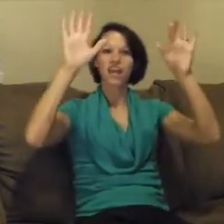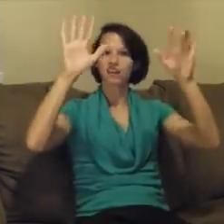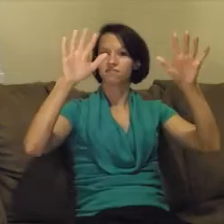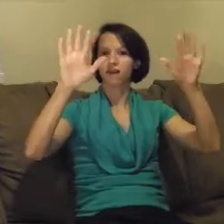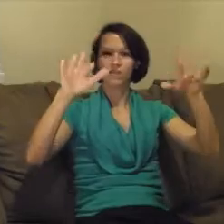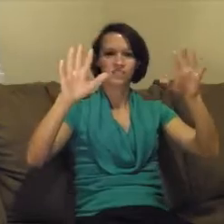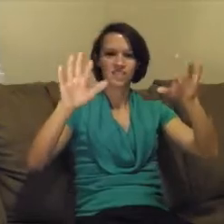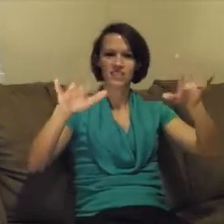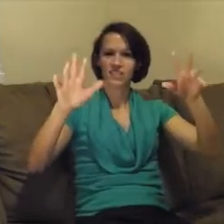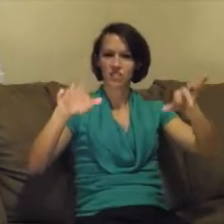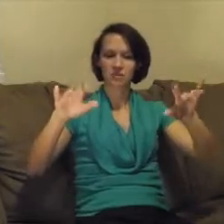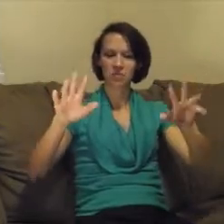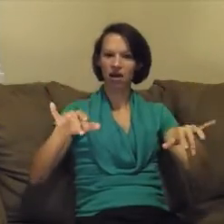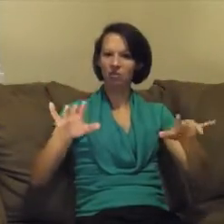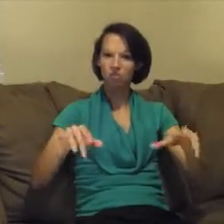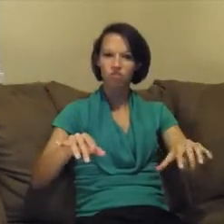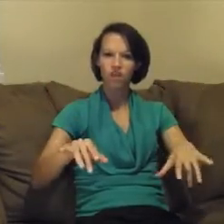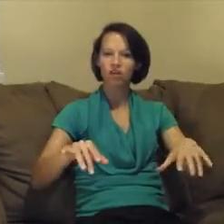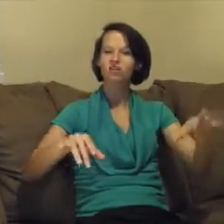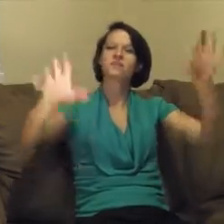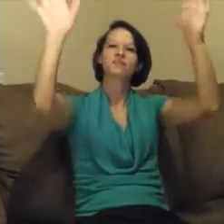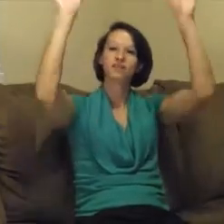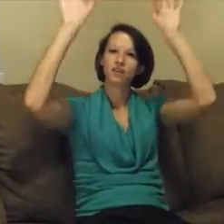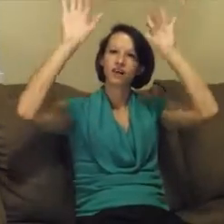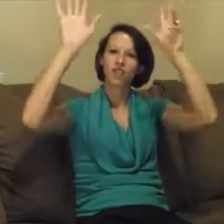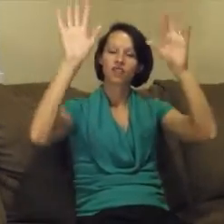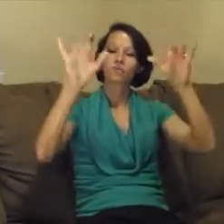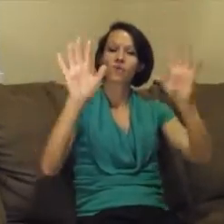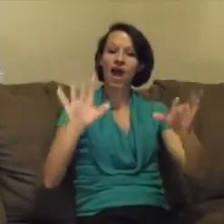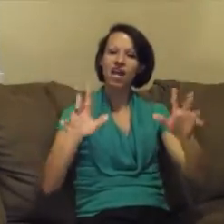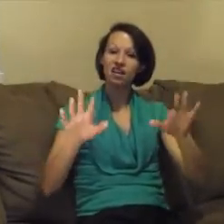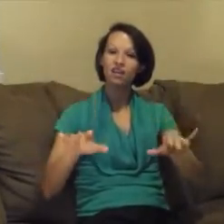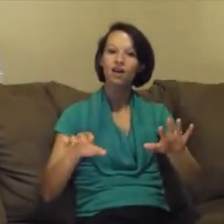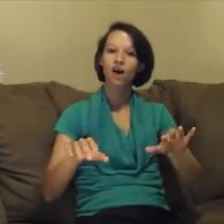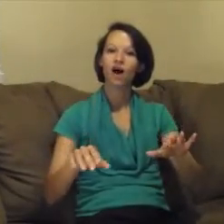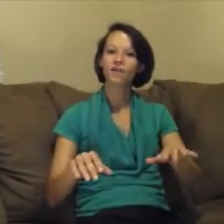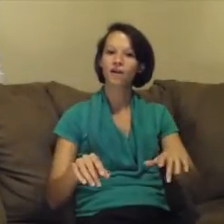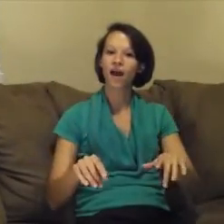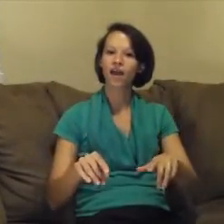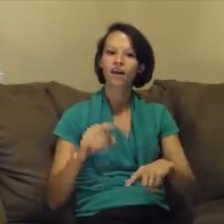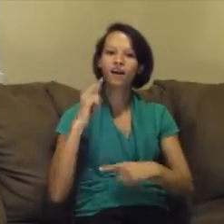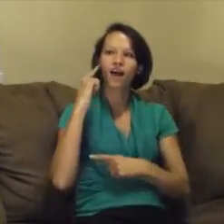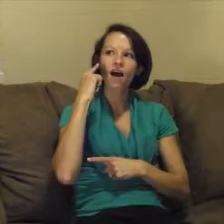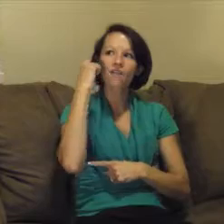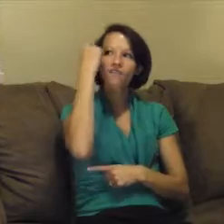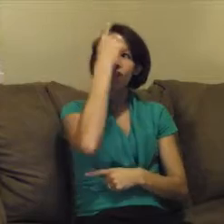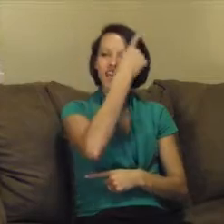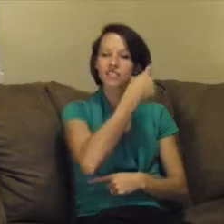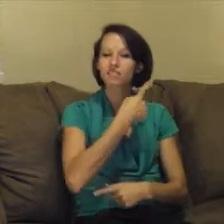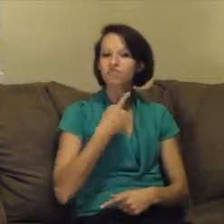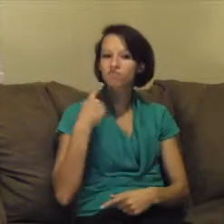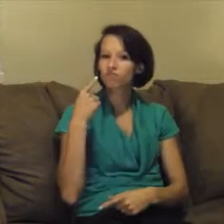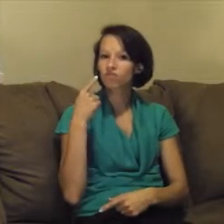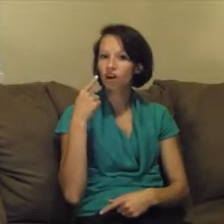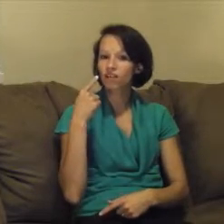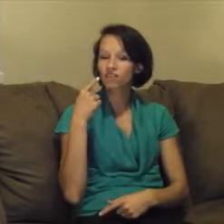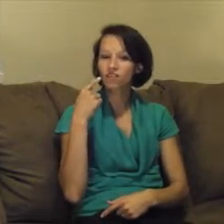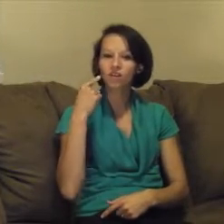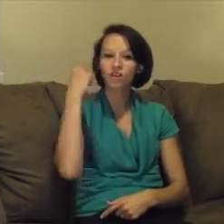rain. That one's easy. Just make rain with your fingers. The rain on my face. Draw a little circle